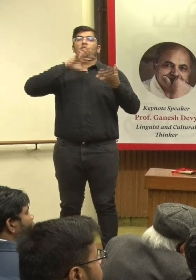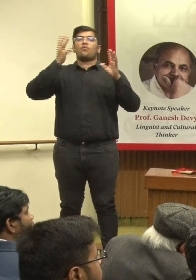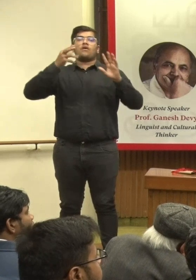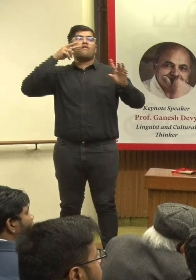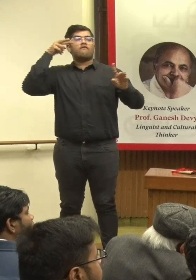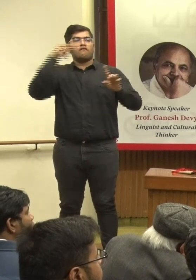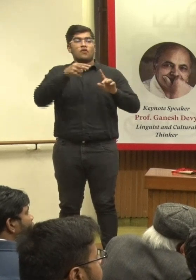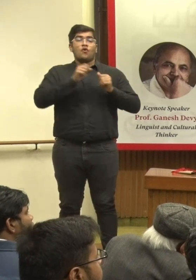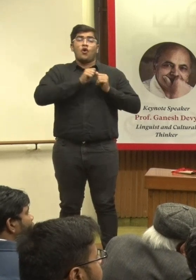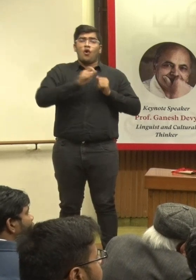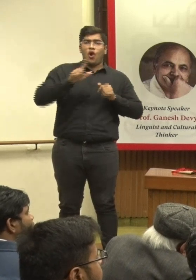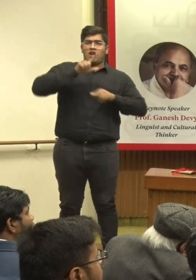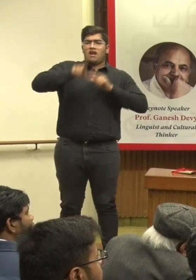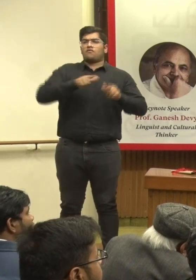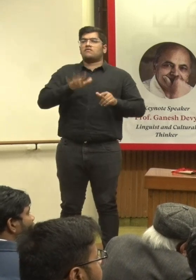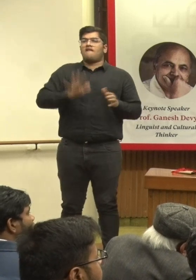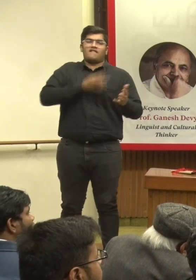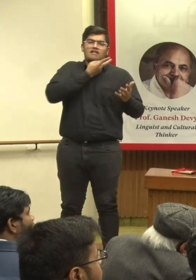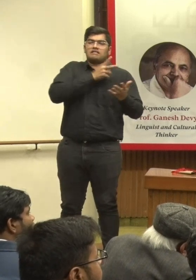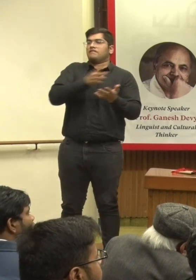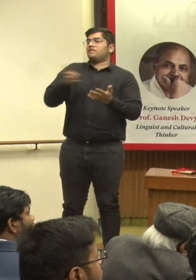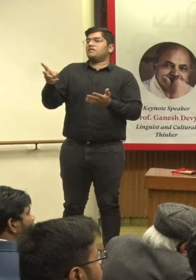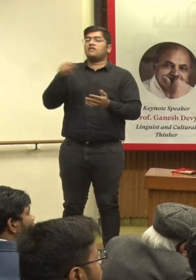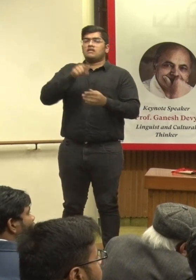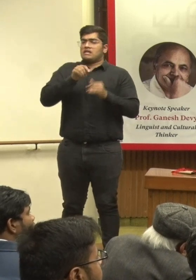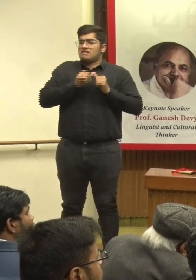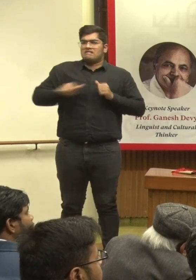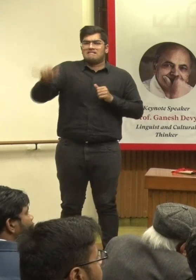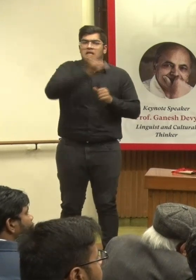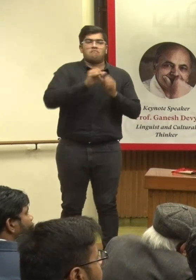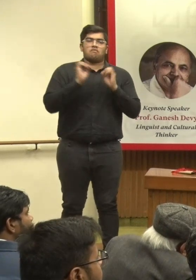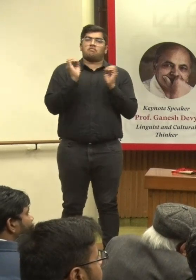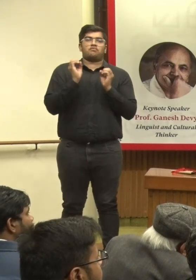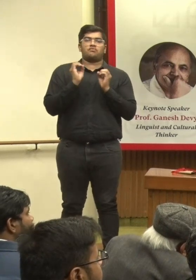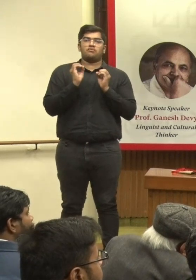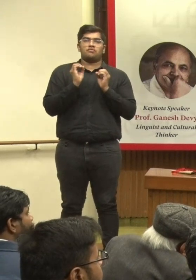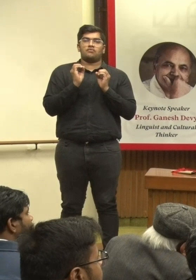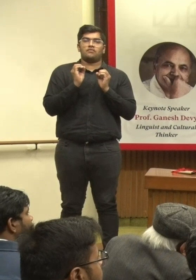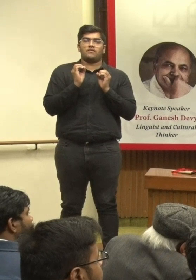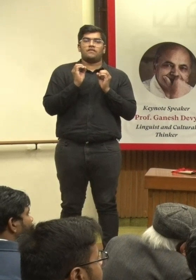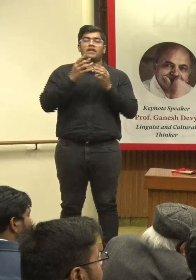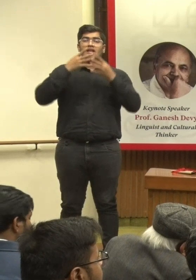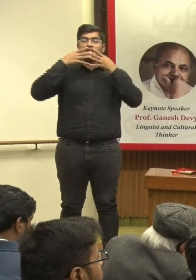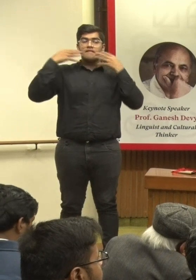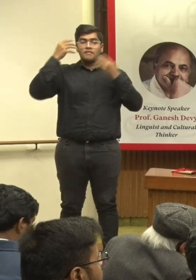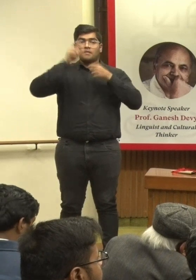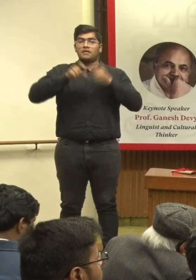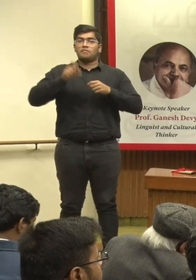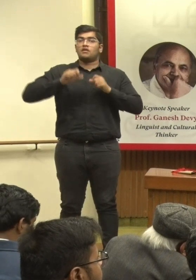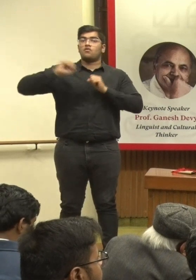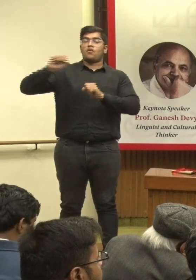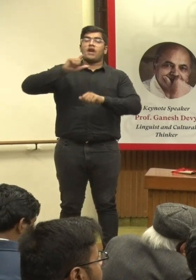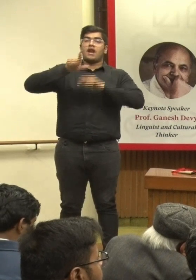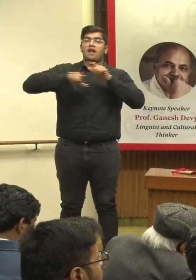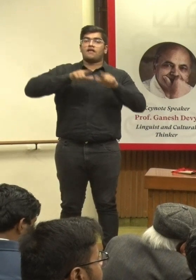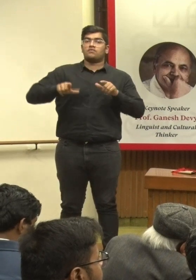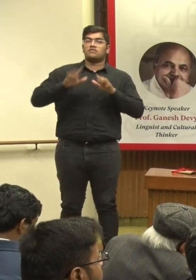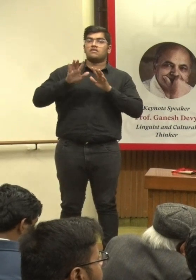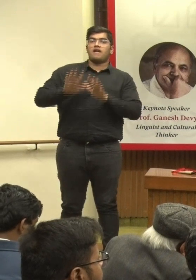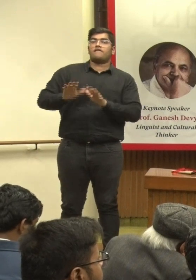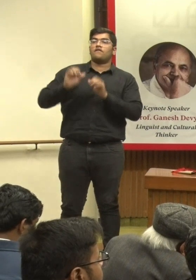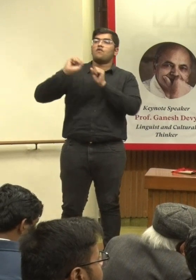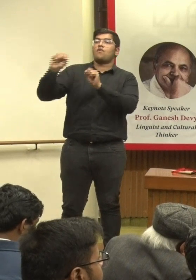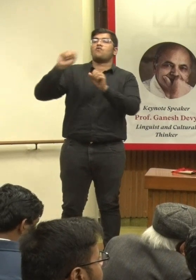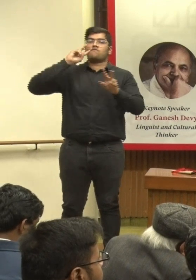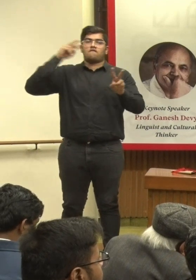makes it differently. Every language is a unique worldview. The languages of the Adivasis and the nomadic tribes have